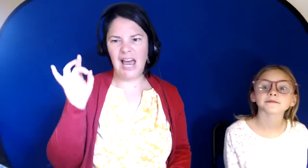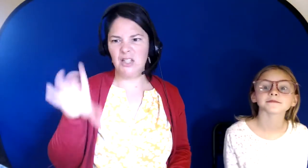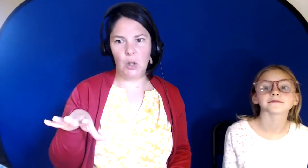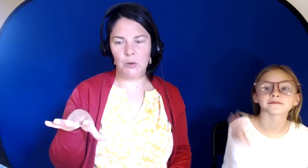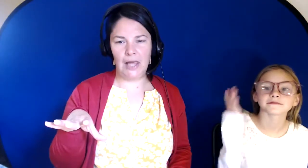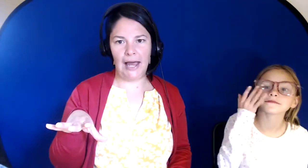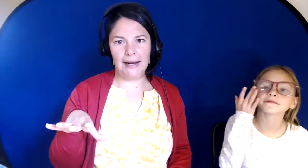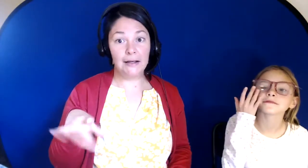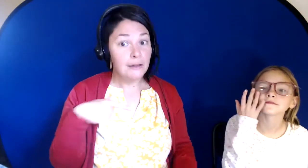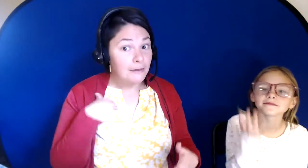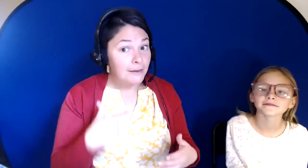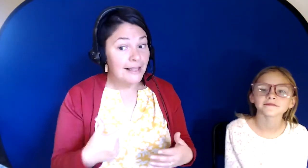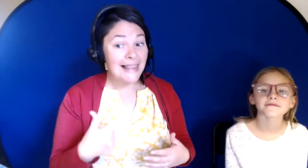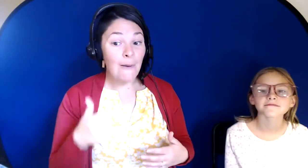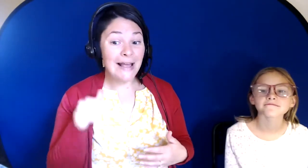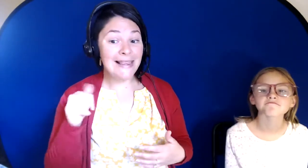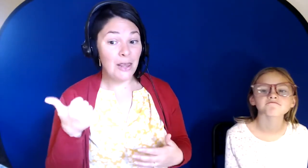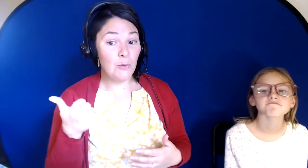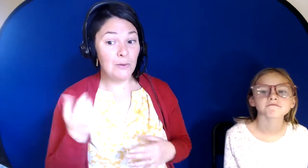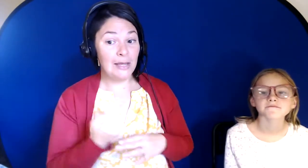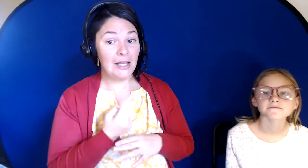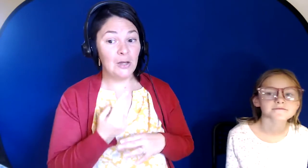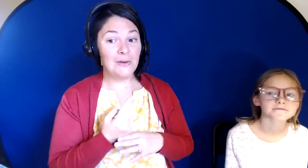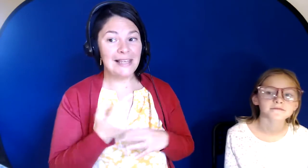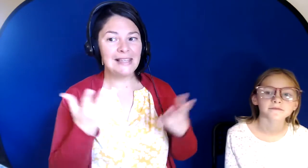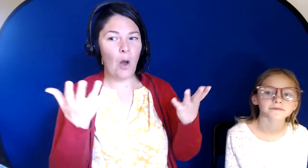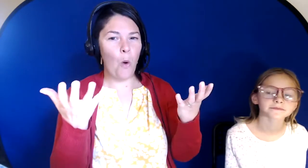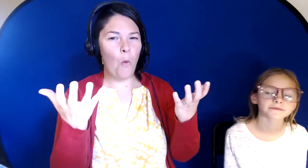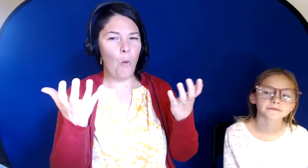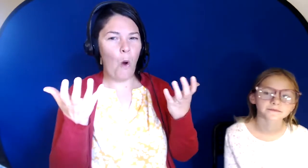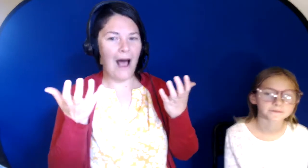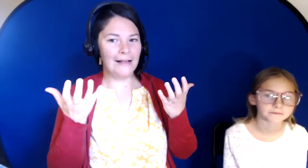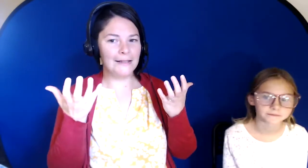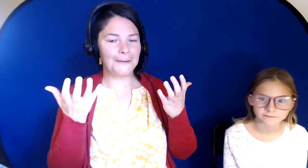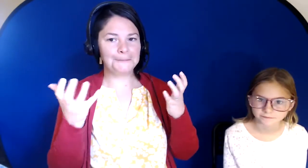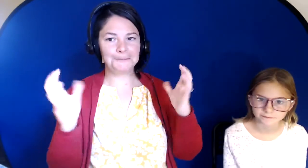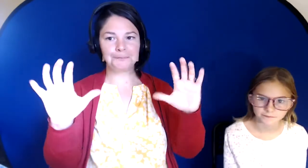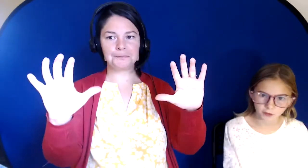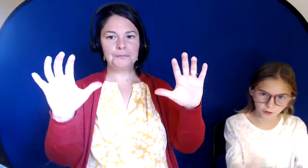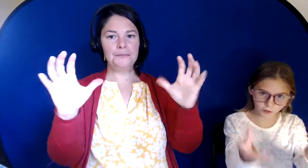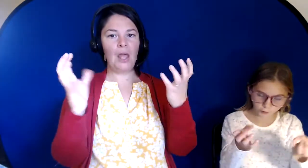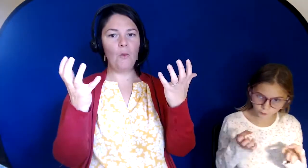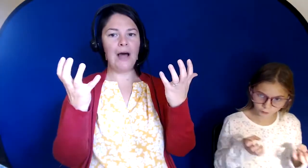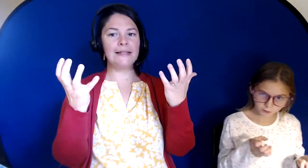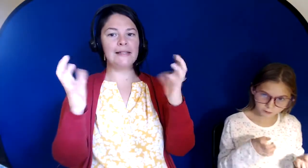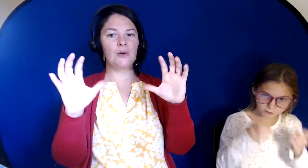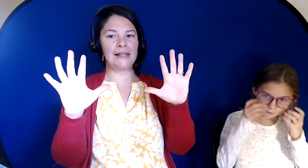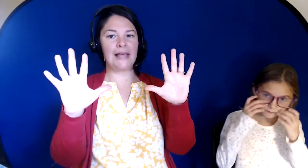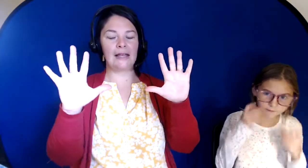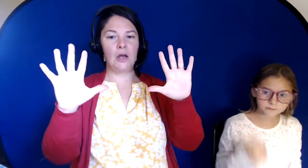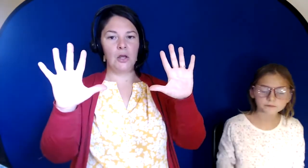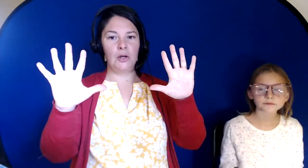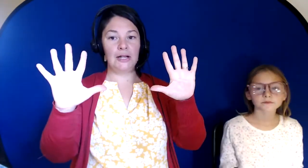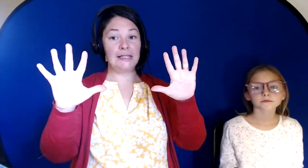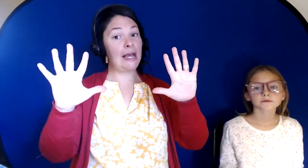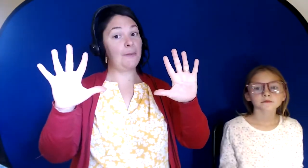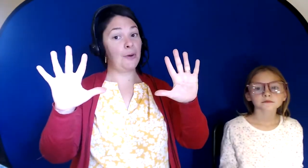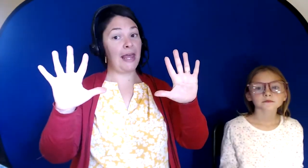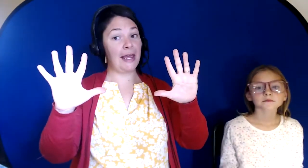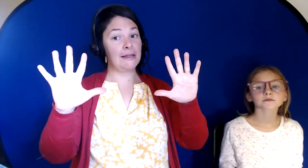don't like. Now, another one we can use is want. Want is a great sign. You're going to take up both hands and